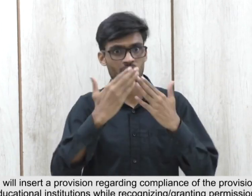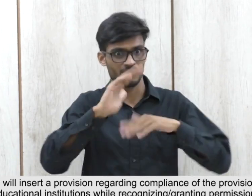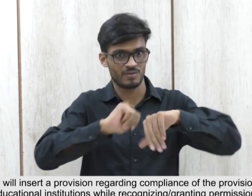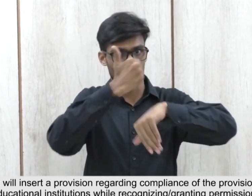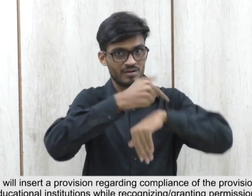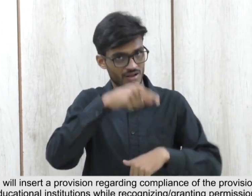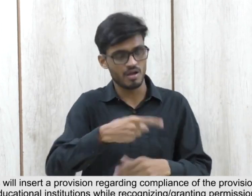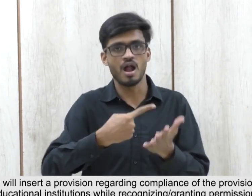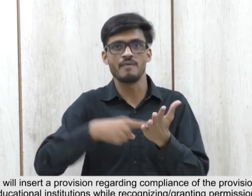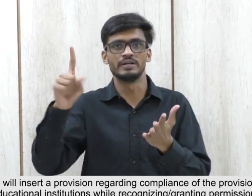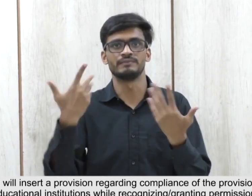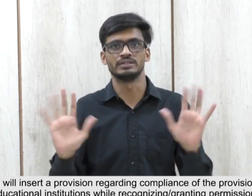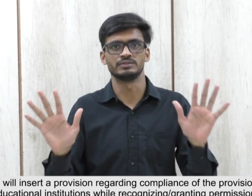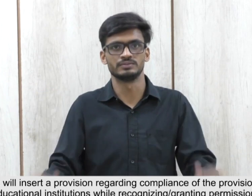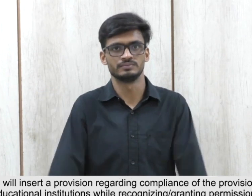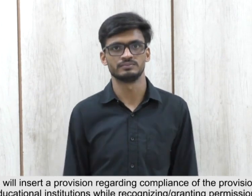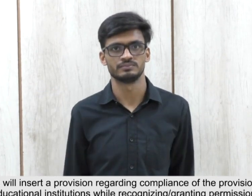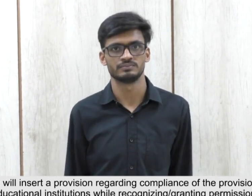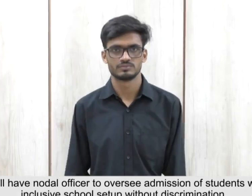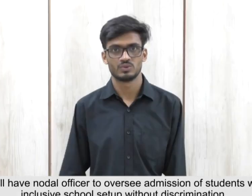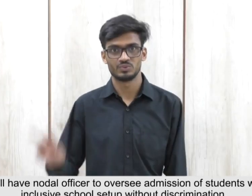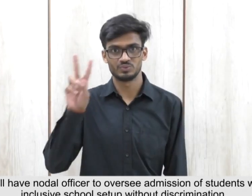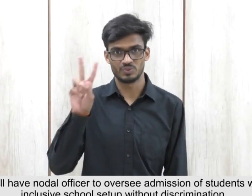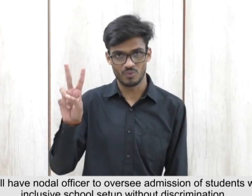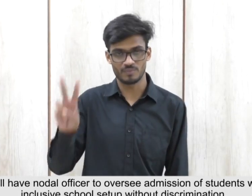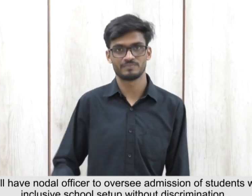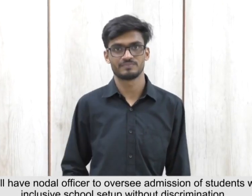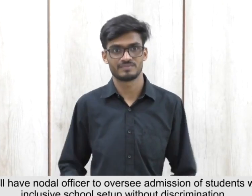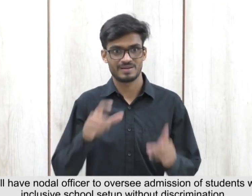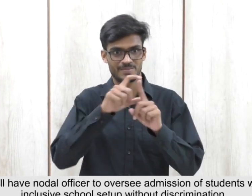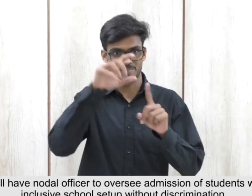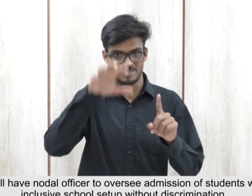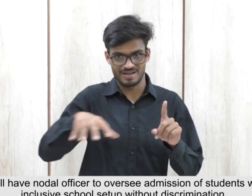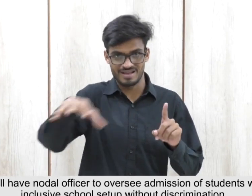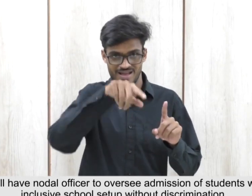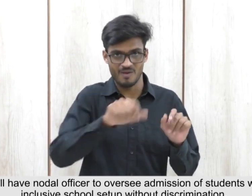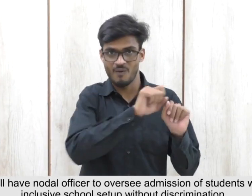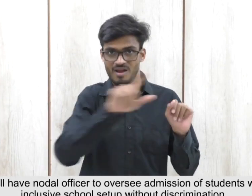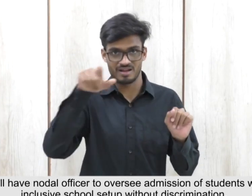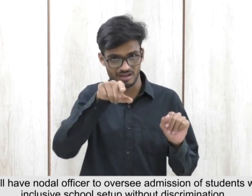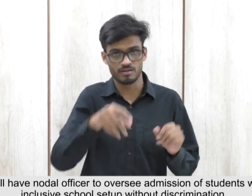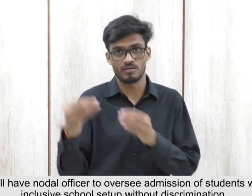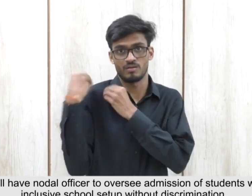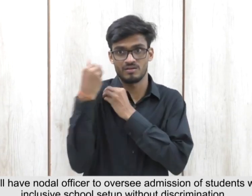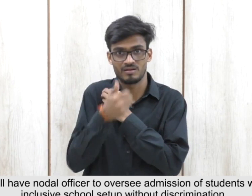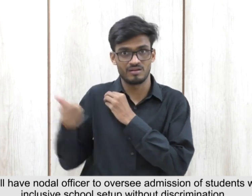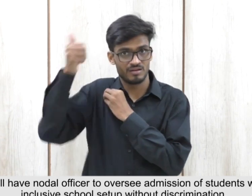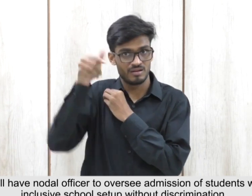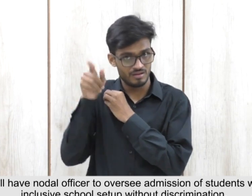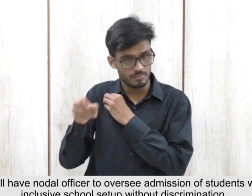by educational institutions while recognizing and granting permission to them. Every district will have a nodal officer to